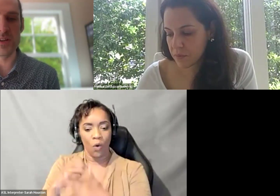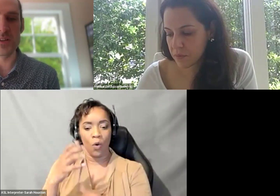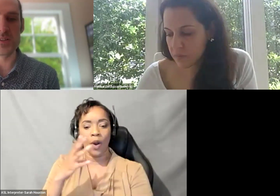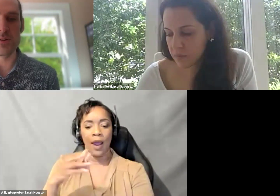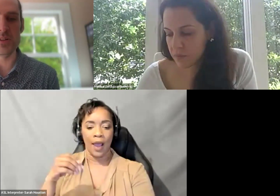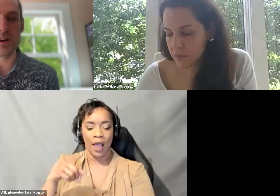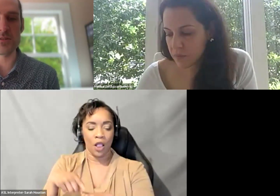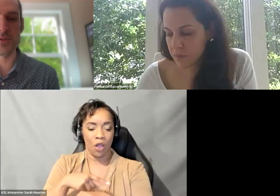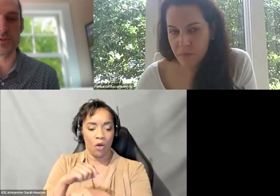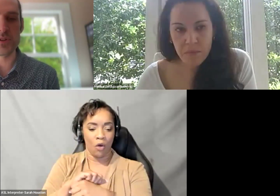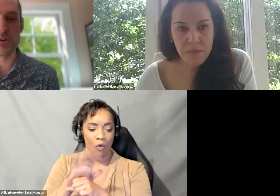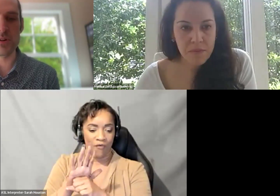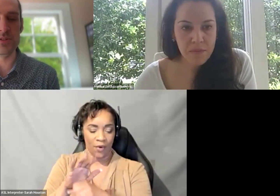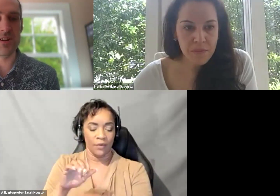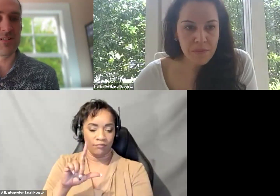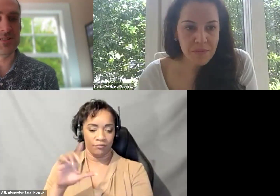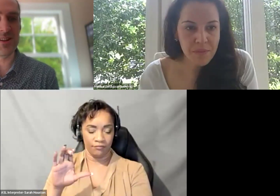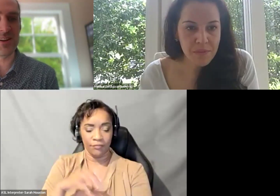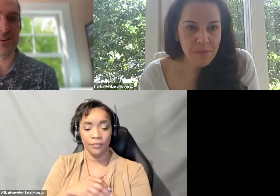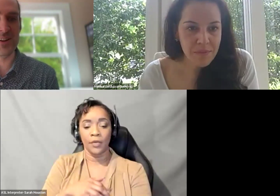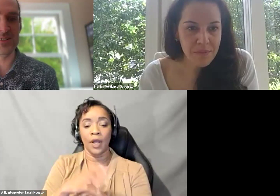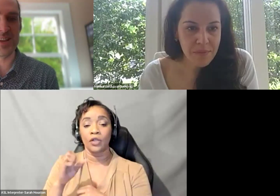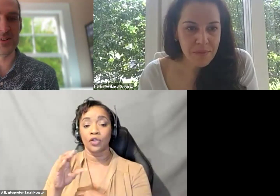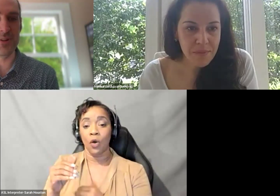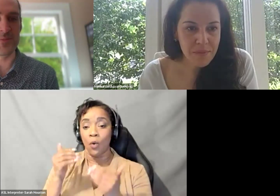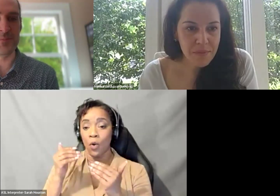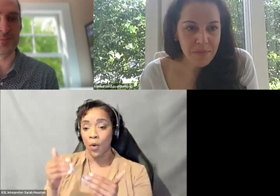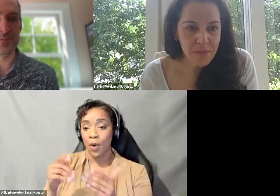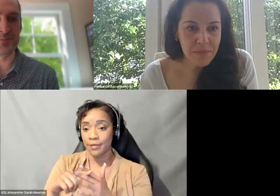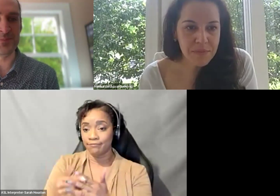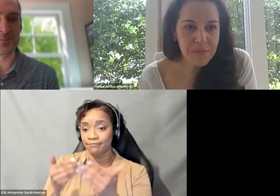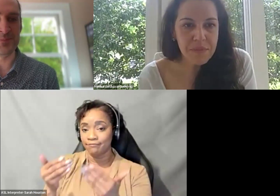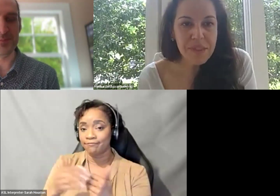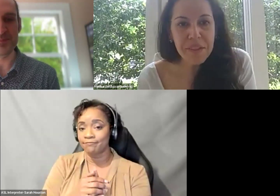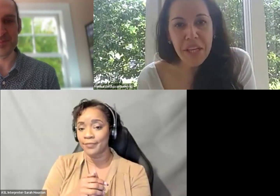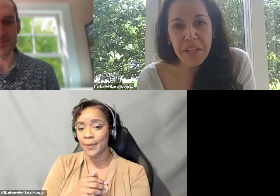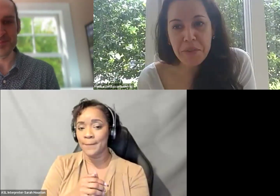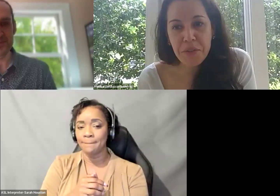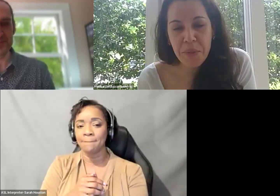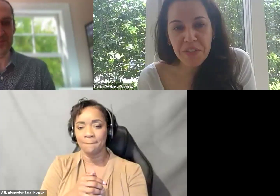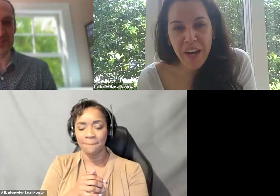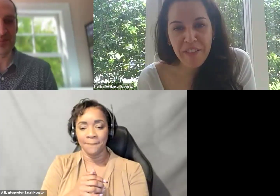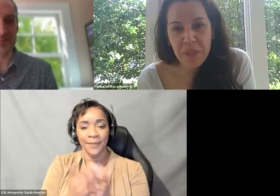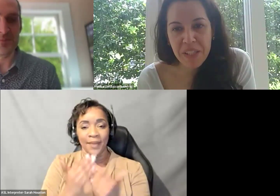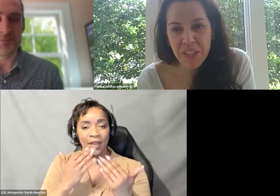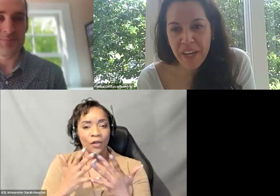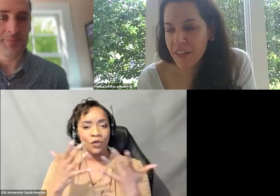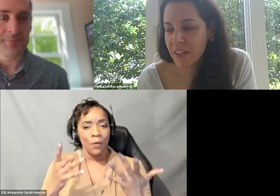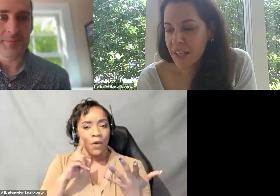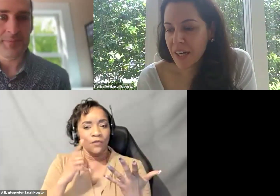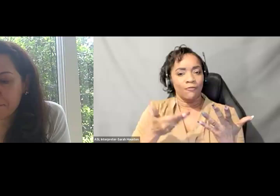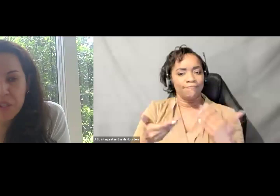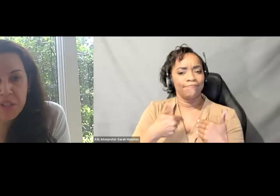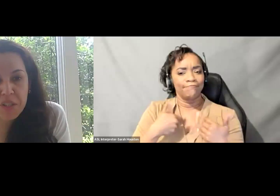COVID. So Dr. Verduzco Gutierrez, go ahead and take it away. Thank you so much for having me here